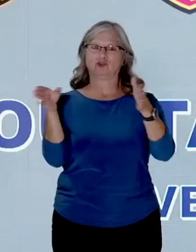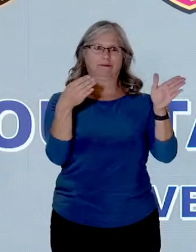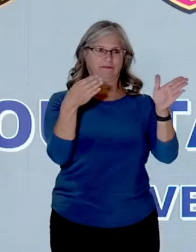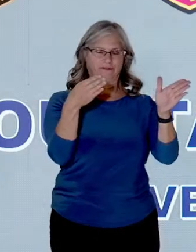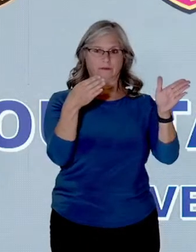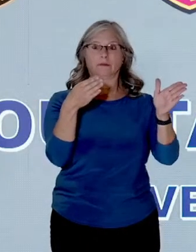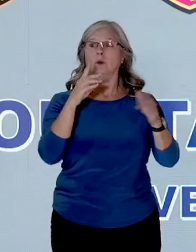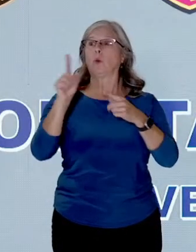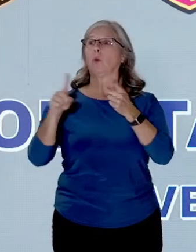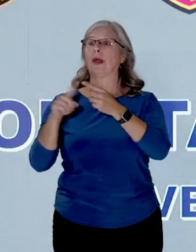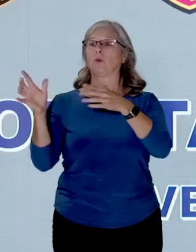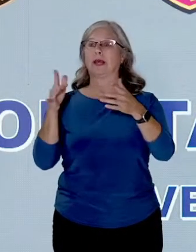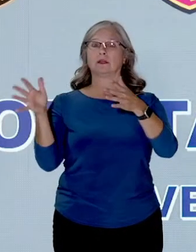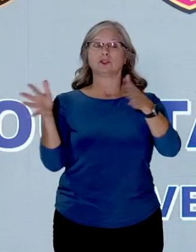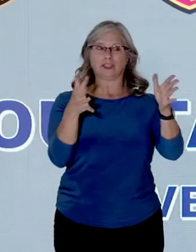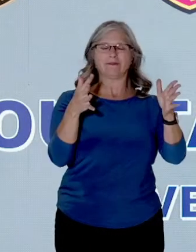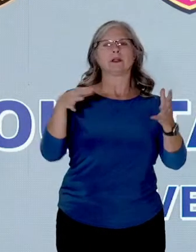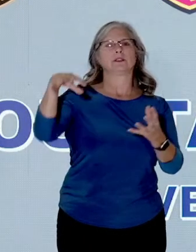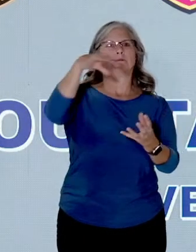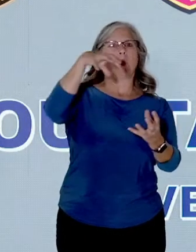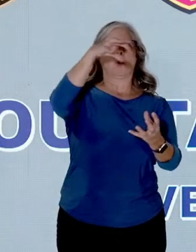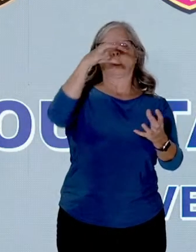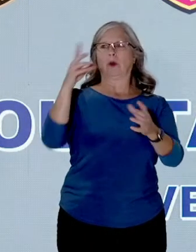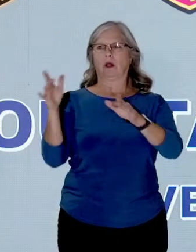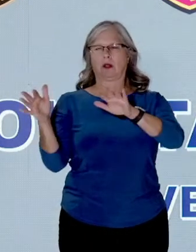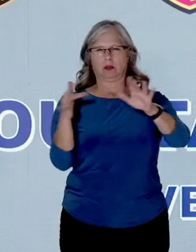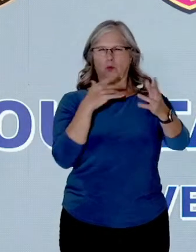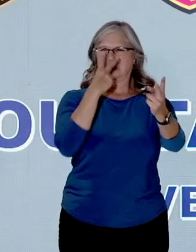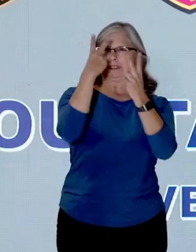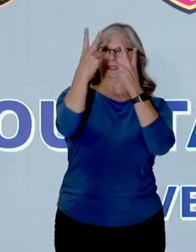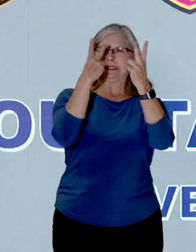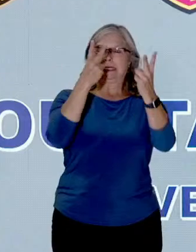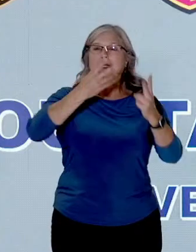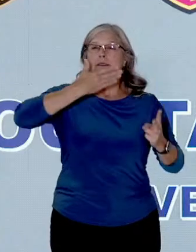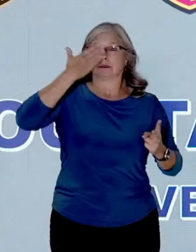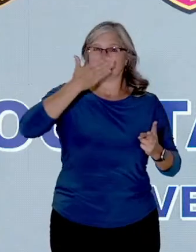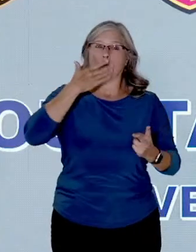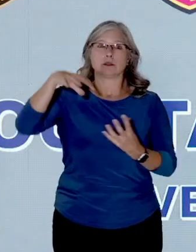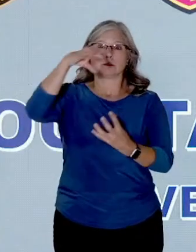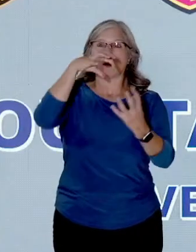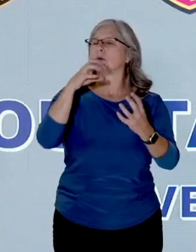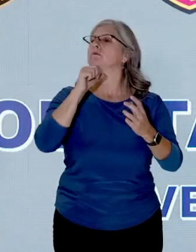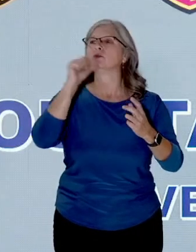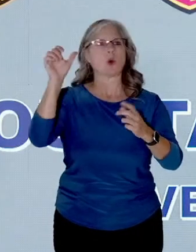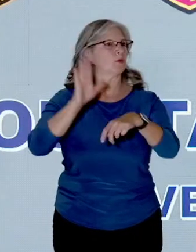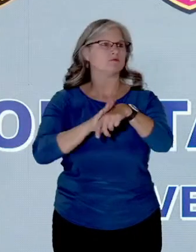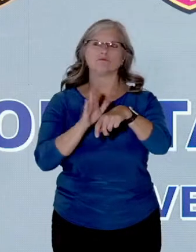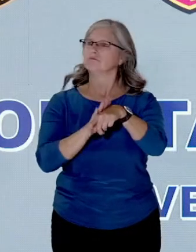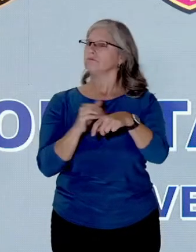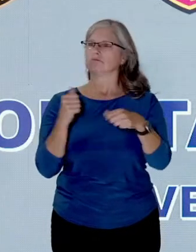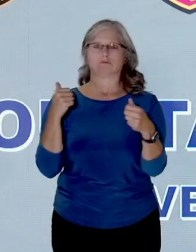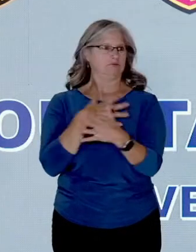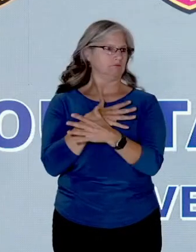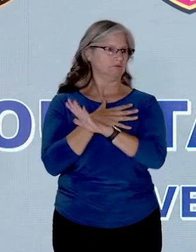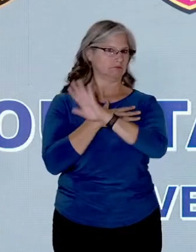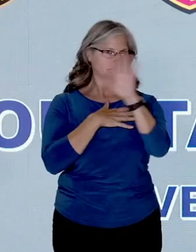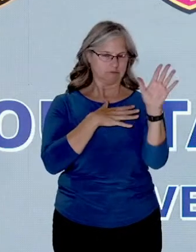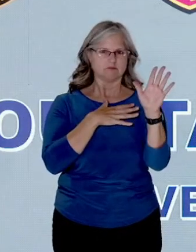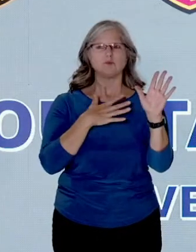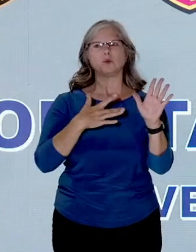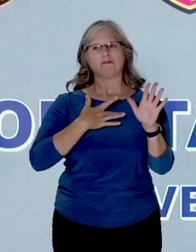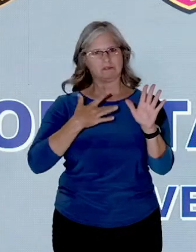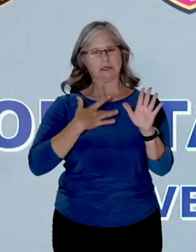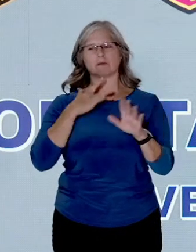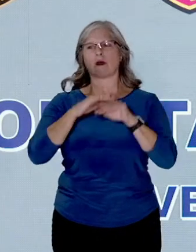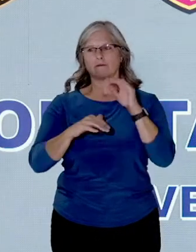wind shifts, the smoke is going to shift. So you're going to start to see and smell smoke. Don't be alarmed. We feel comfortable